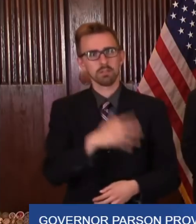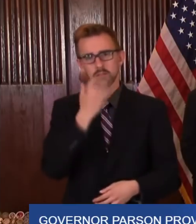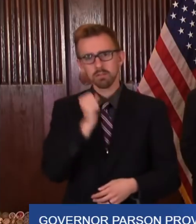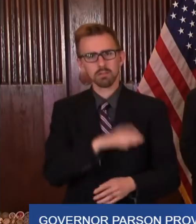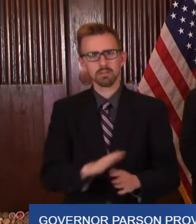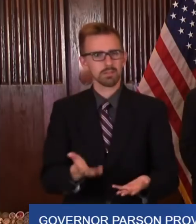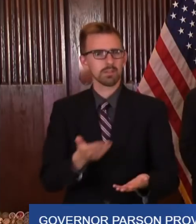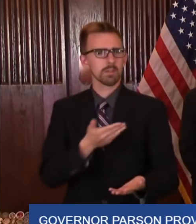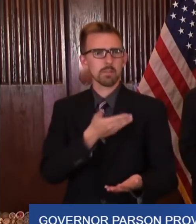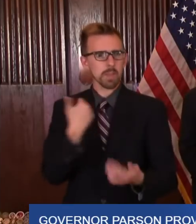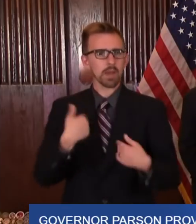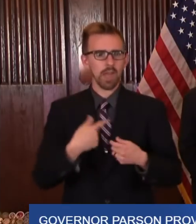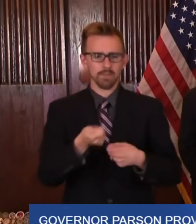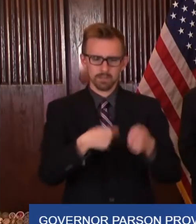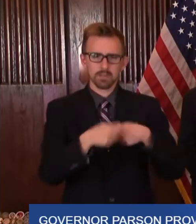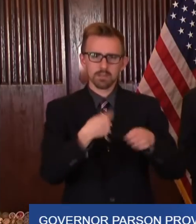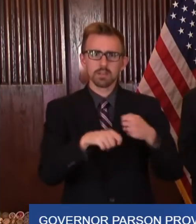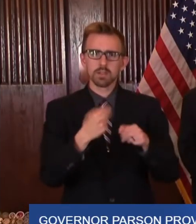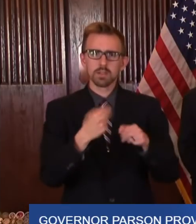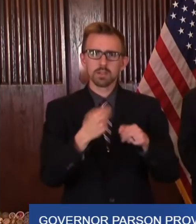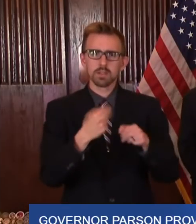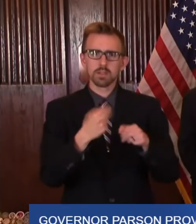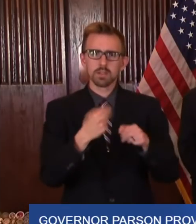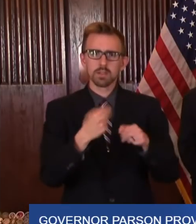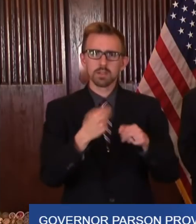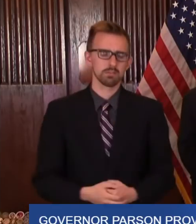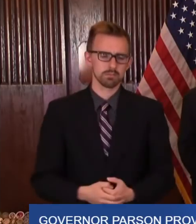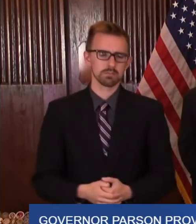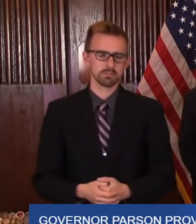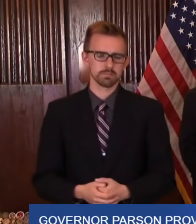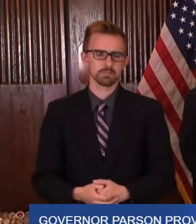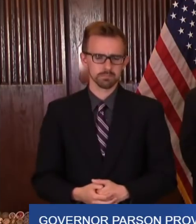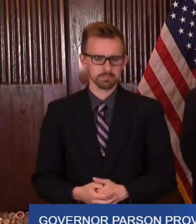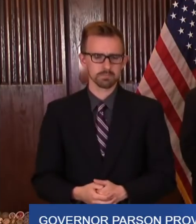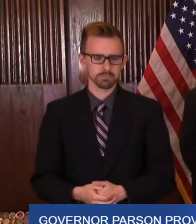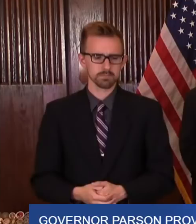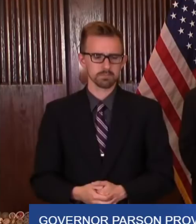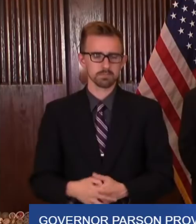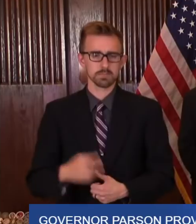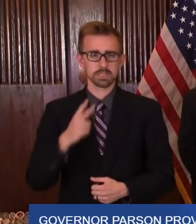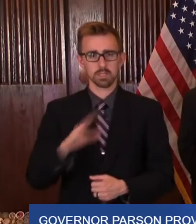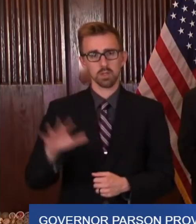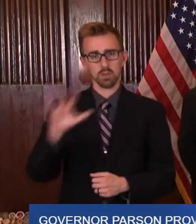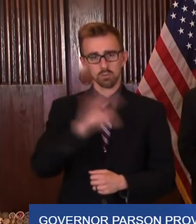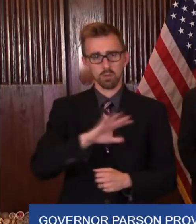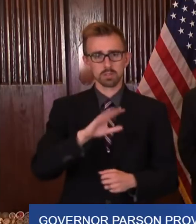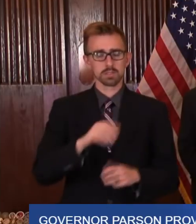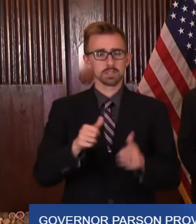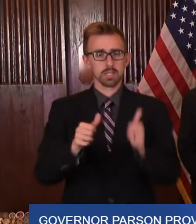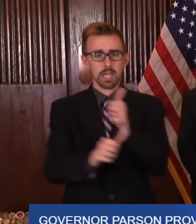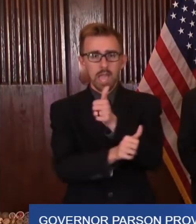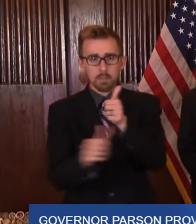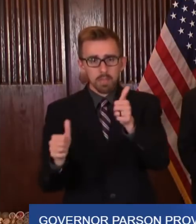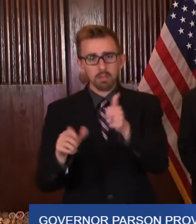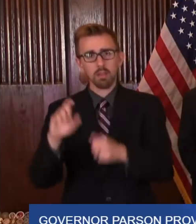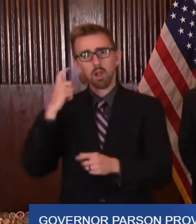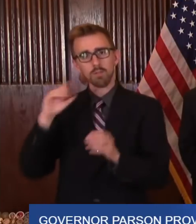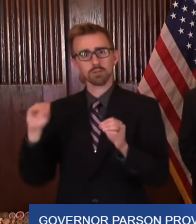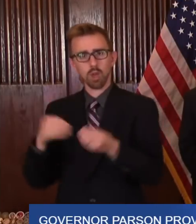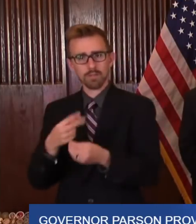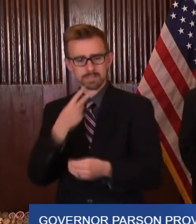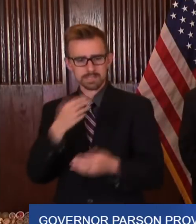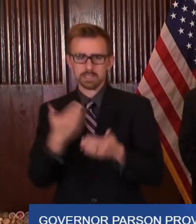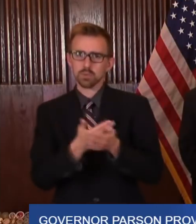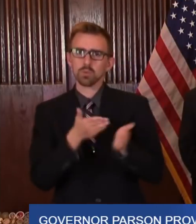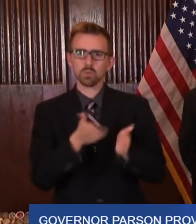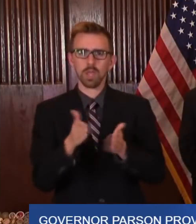of kind of the innovation and ingenuity you've seen across the cabinet and across the governor's office as we've looked at new ways to deal with something